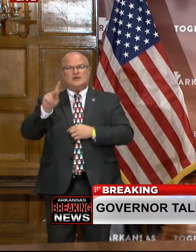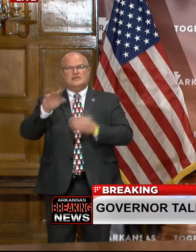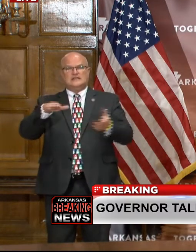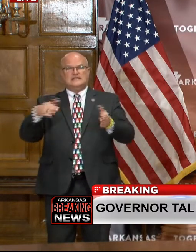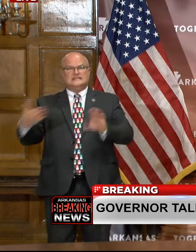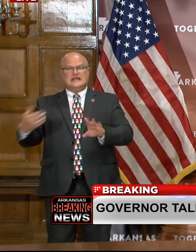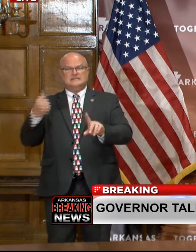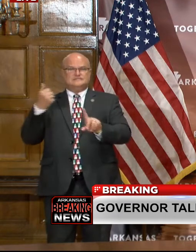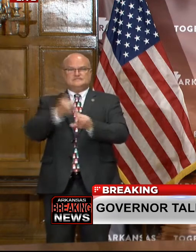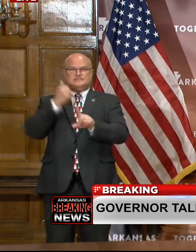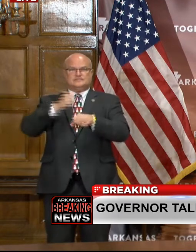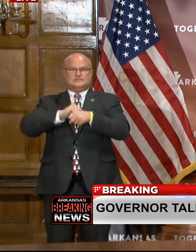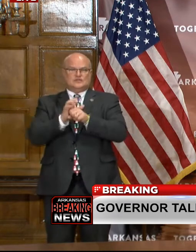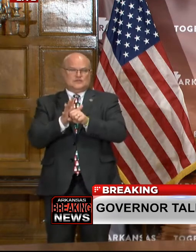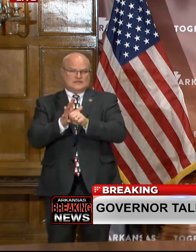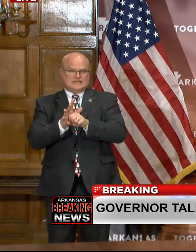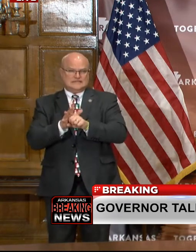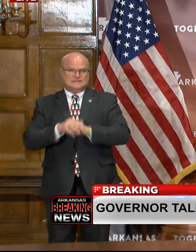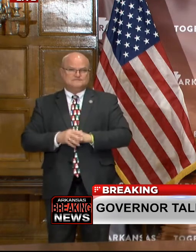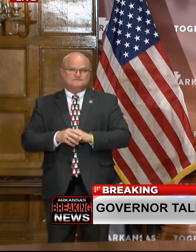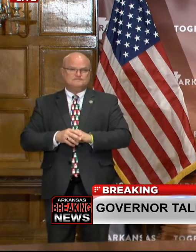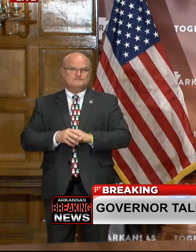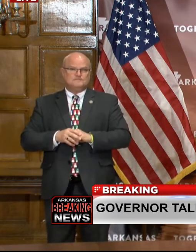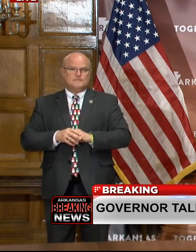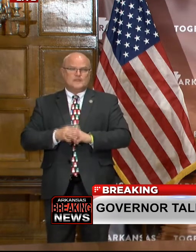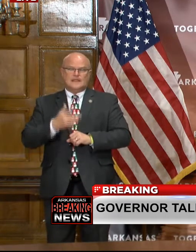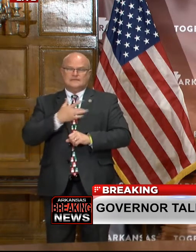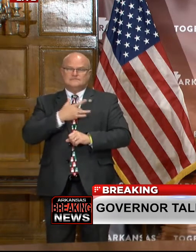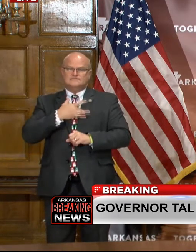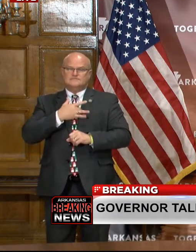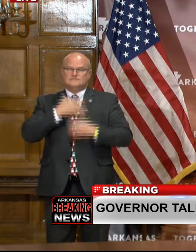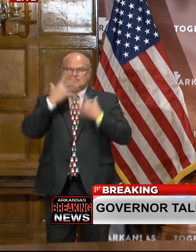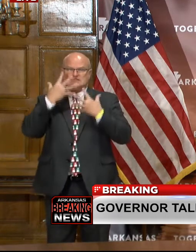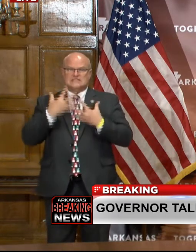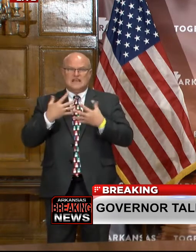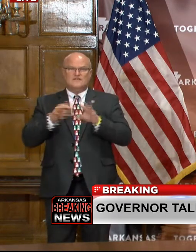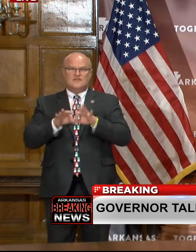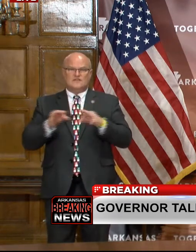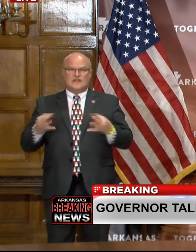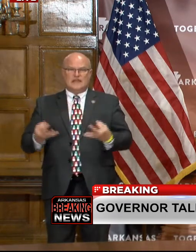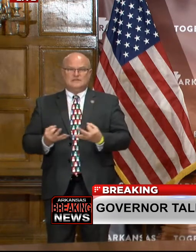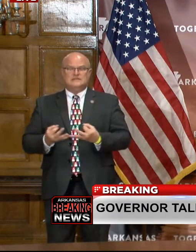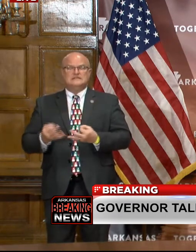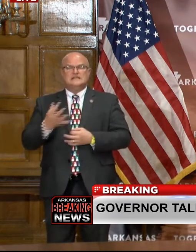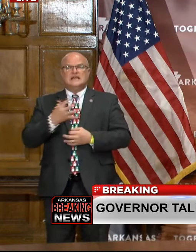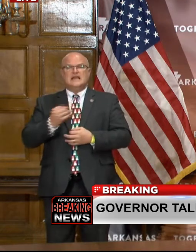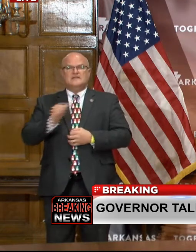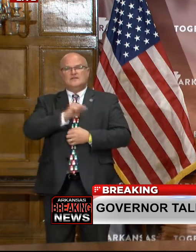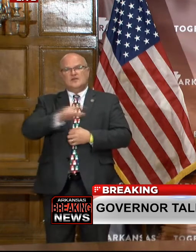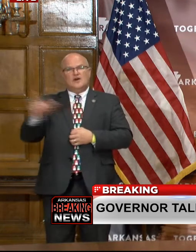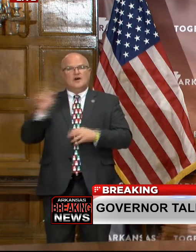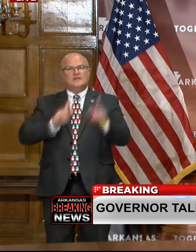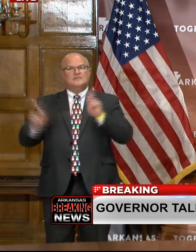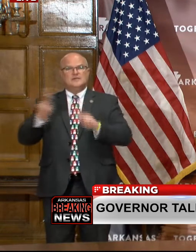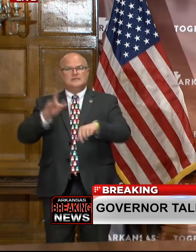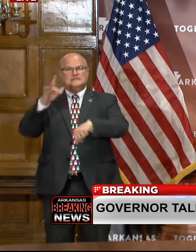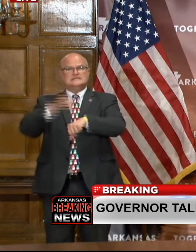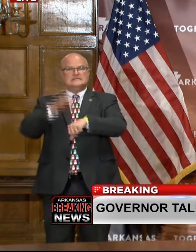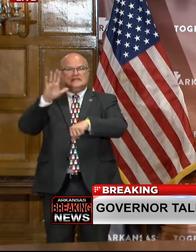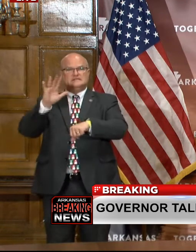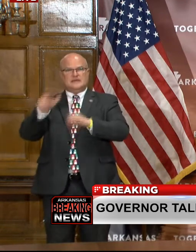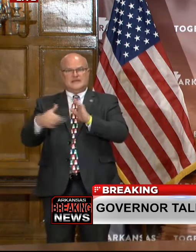died as a result of COVID-19. Our heart aches for their families and for all those that are touched by